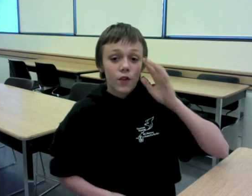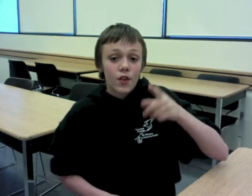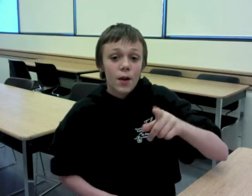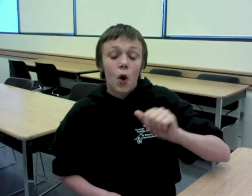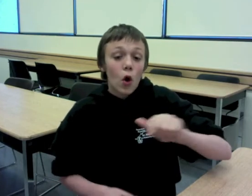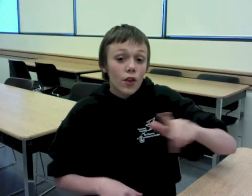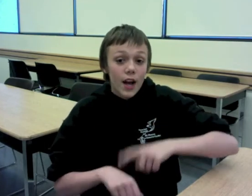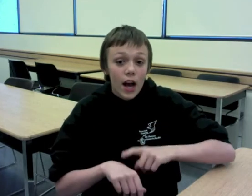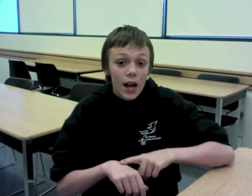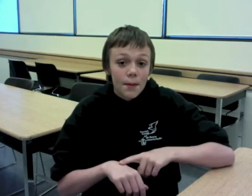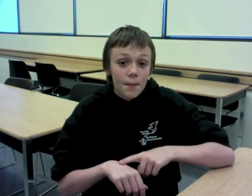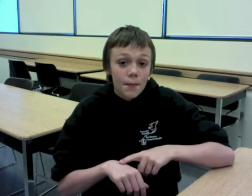them